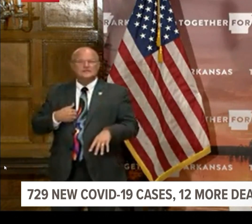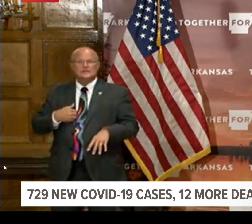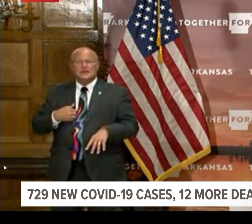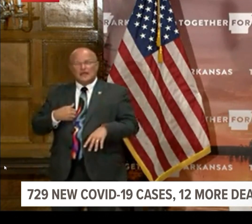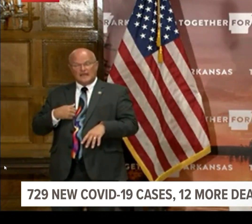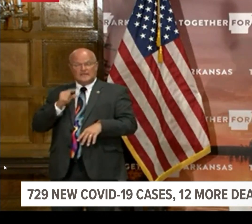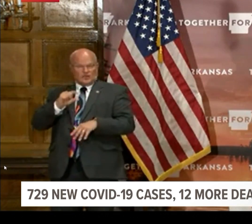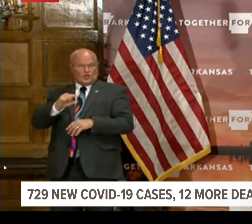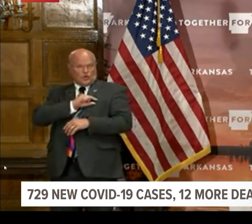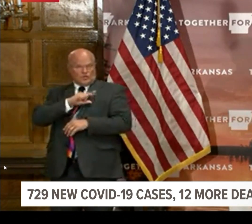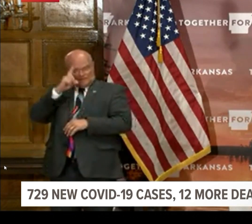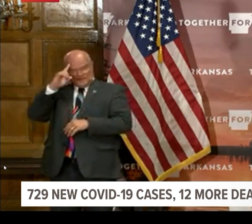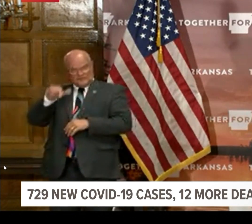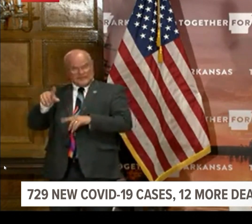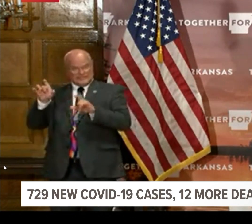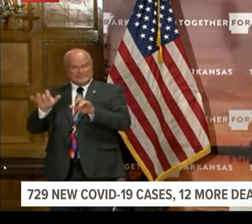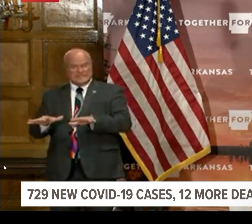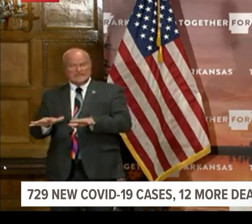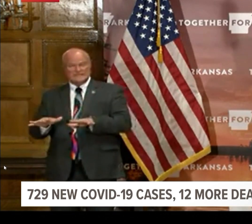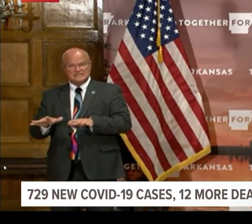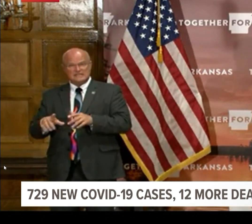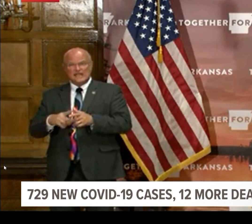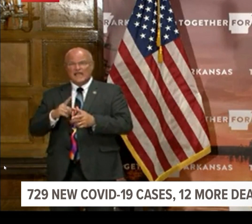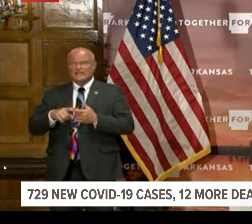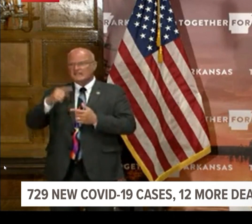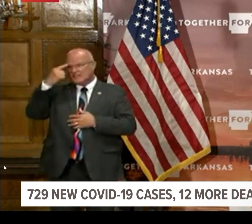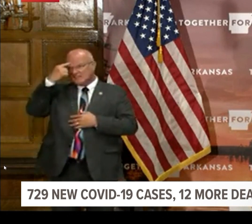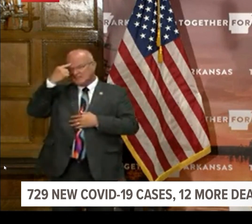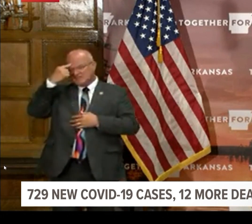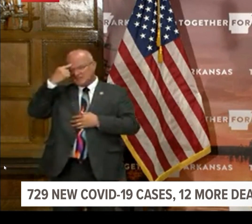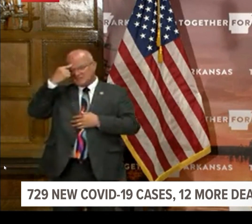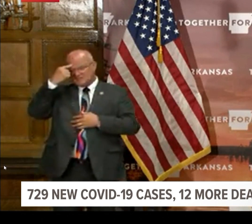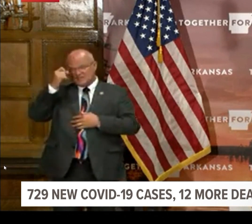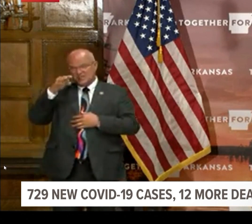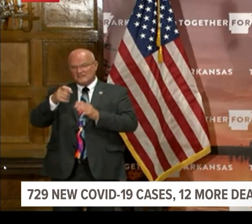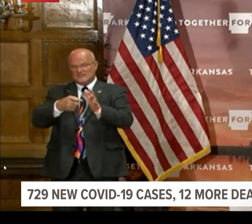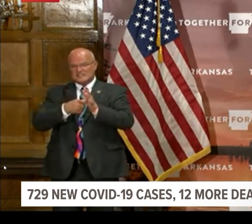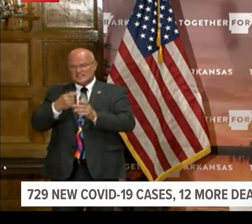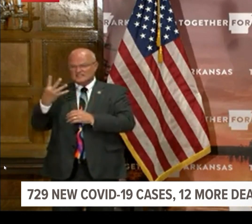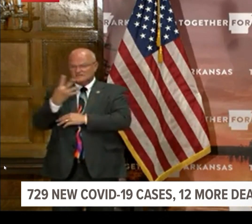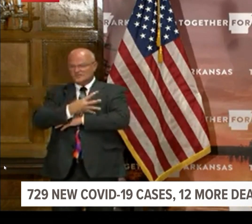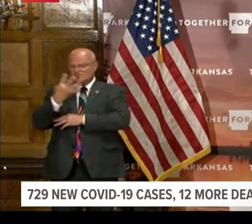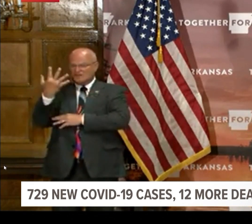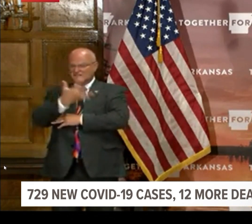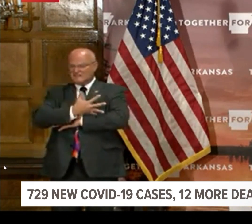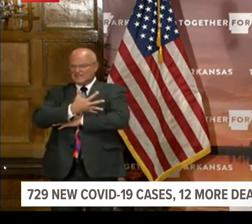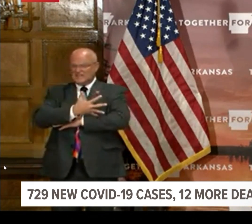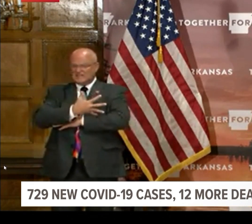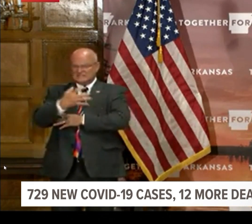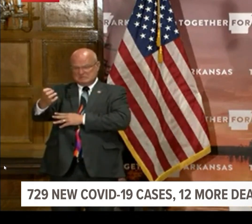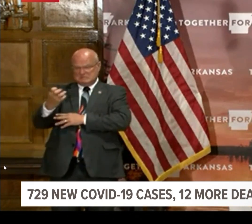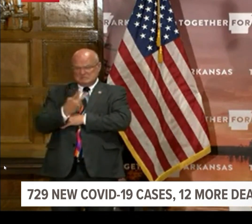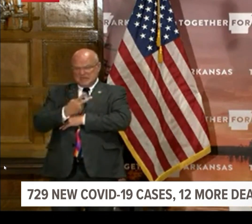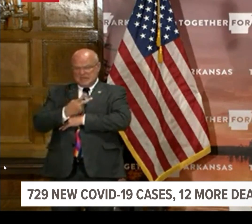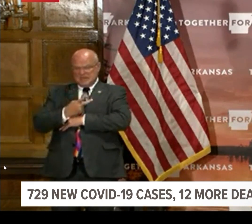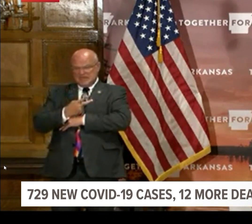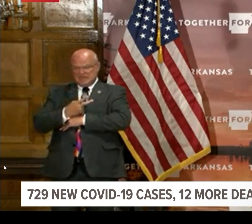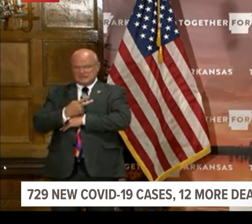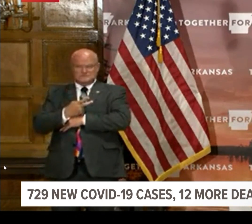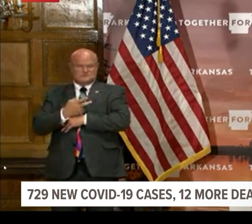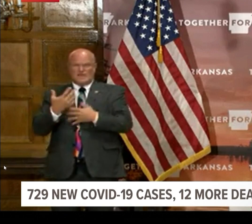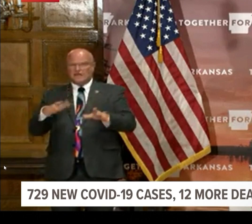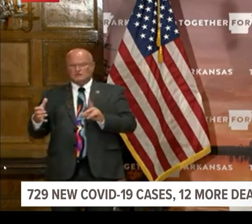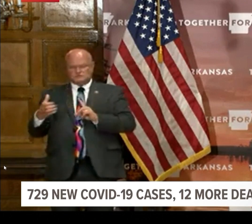they would qualify for that test, but then they think, well, if it takes 4 or 5 days to get that test back, then I don't want